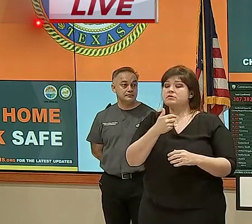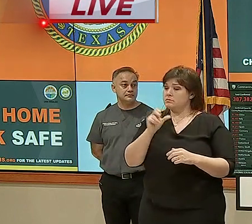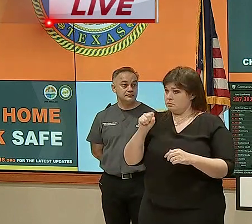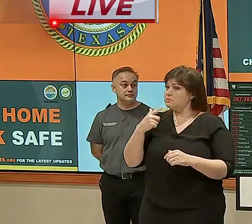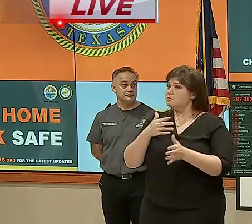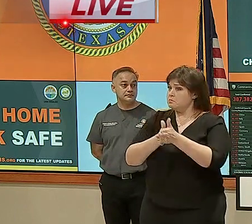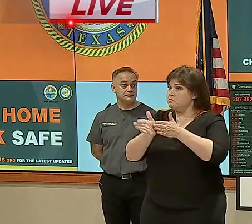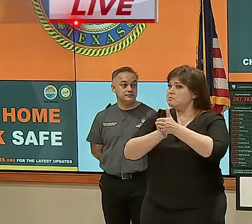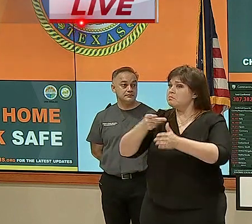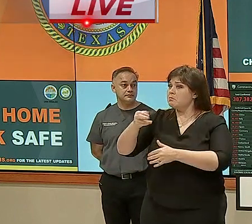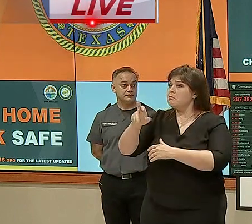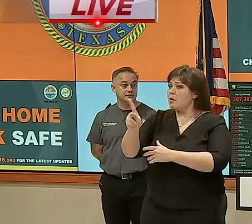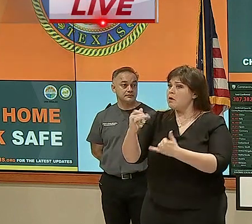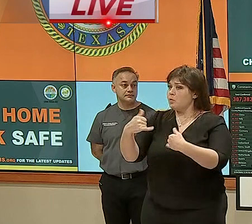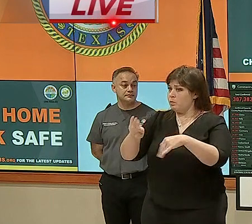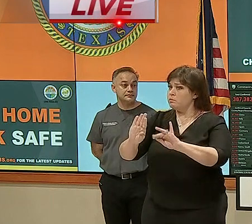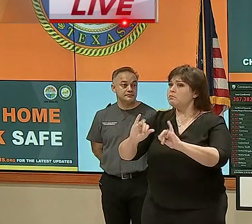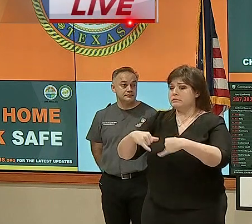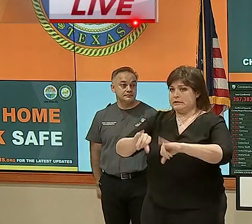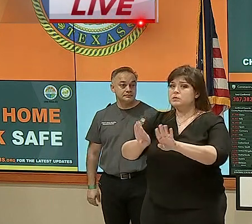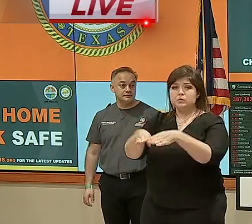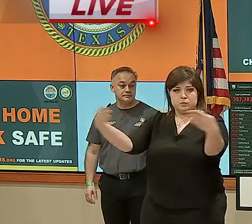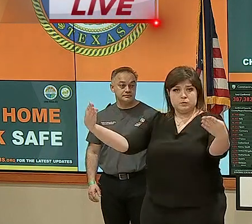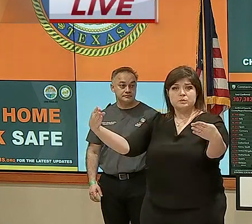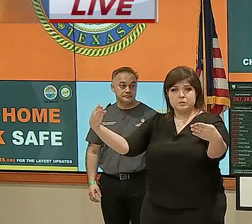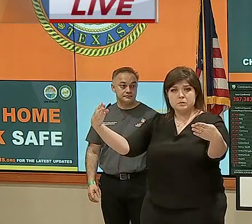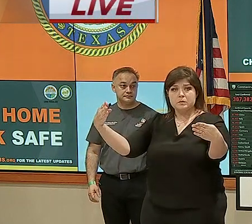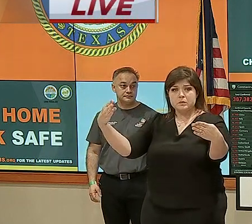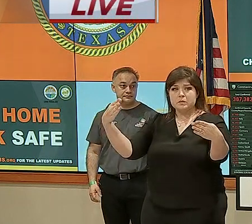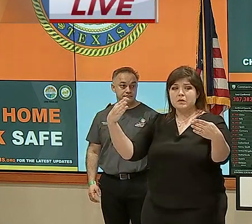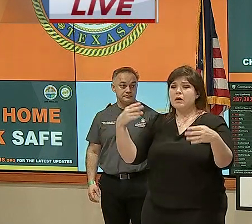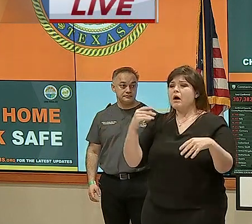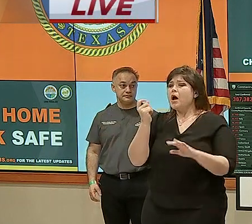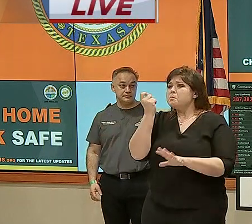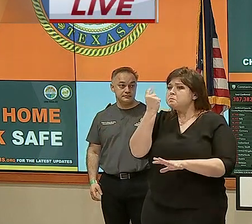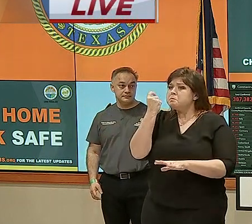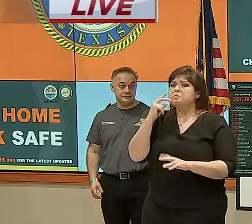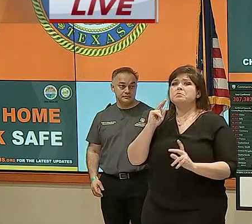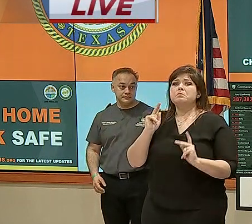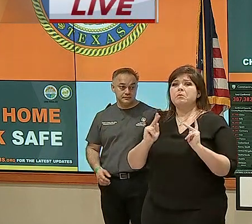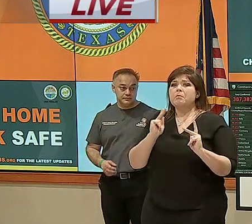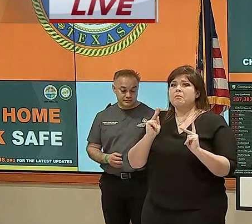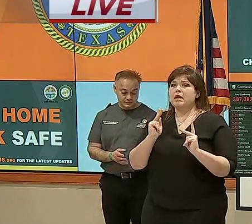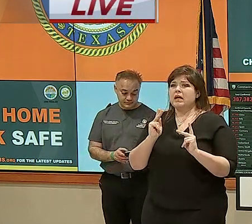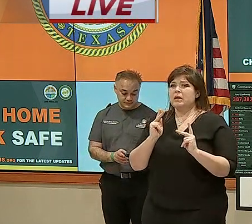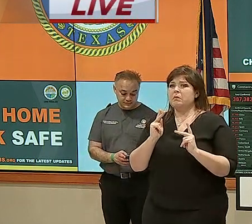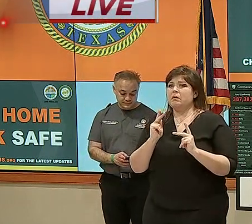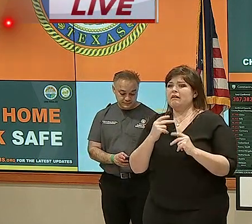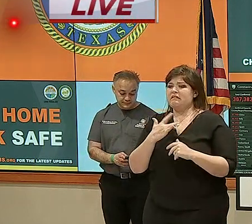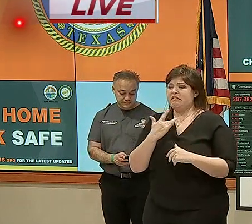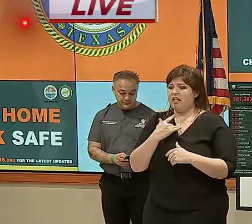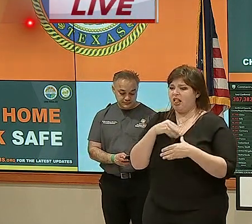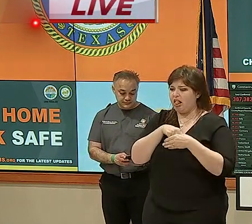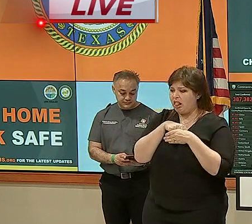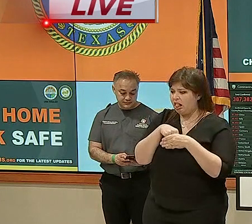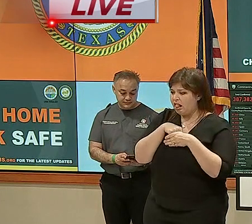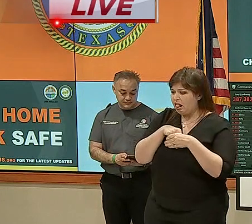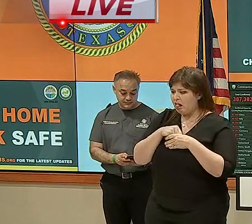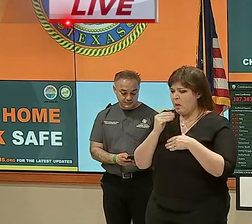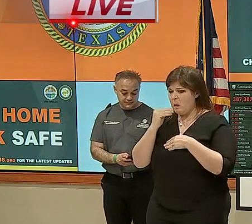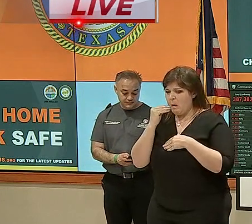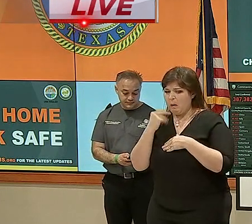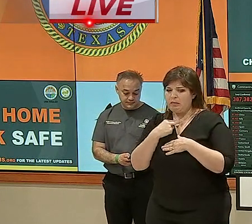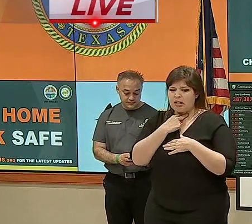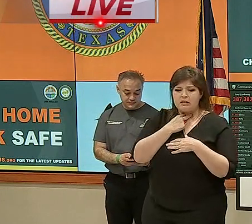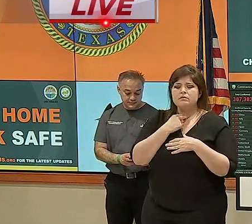open. And we recognize that people are just not going to, in a sense, stay right there in their homes, that they need to walk outside